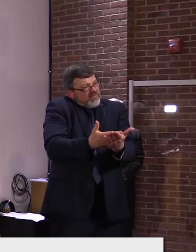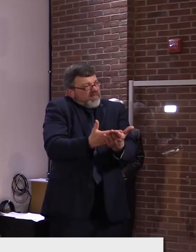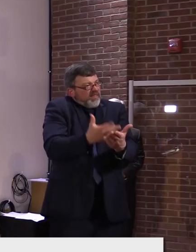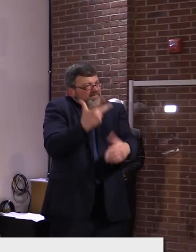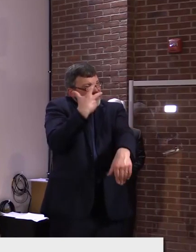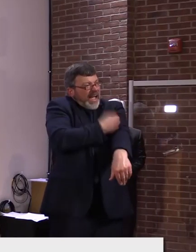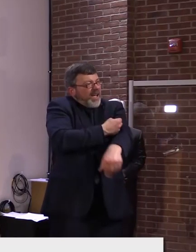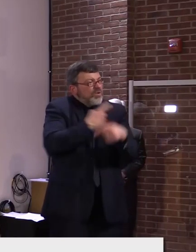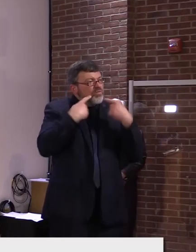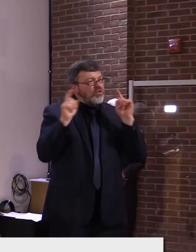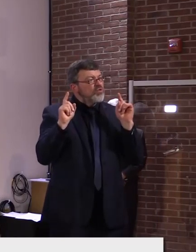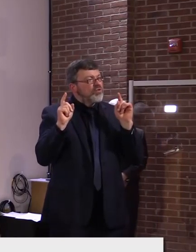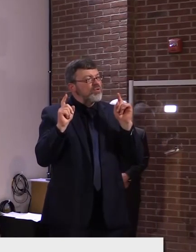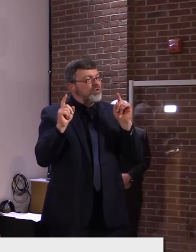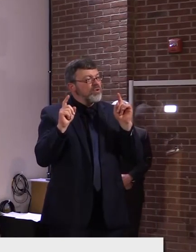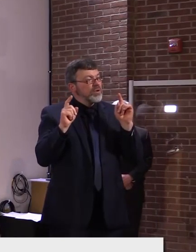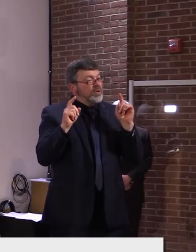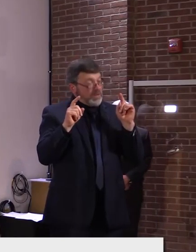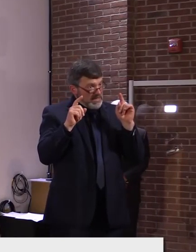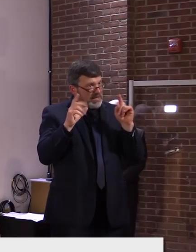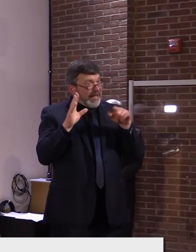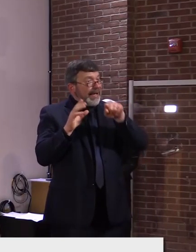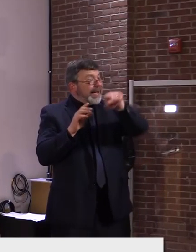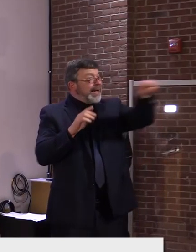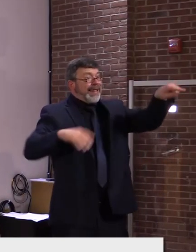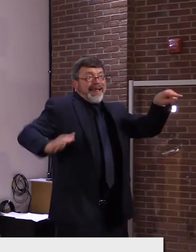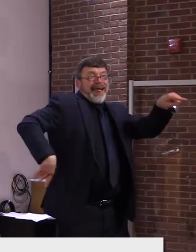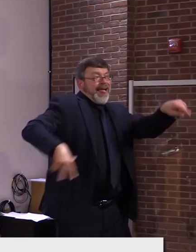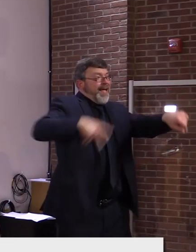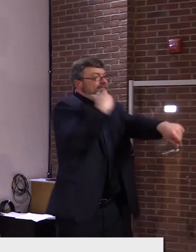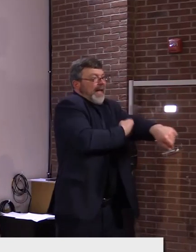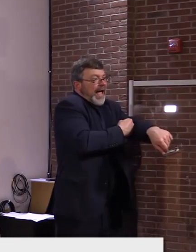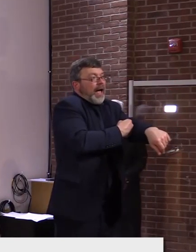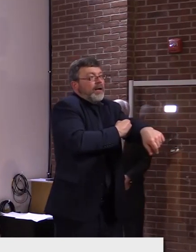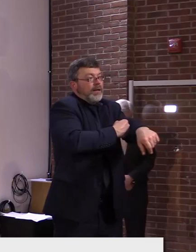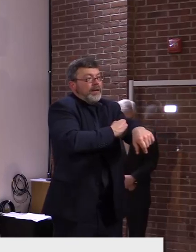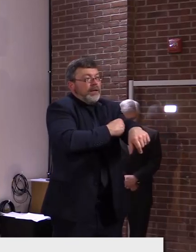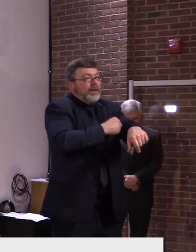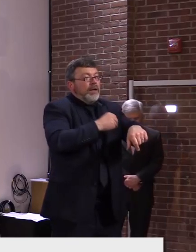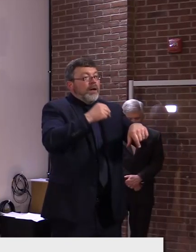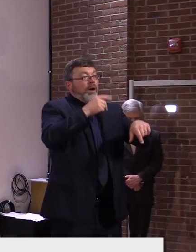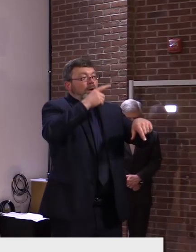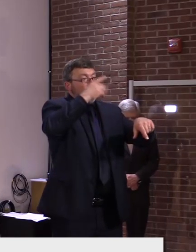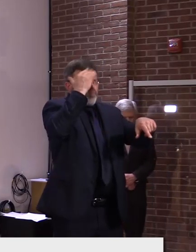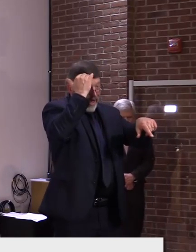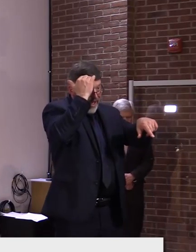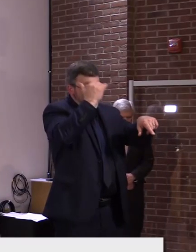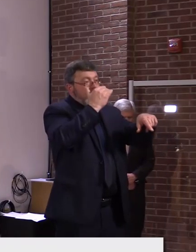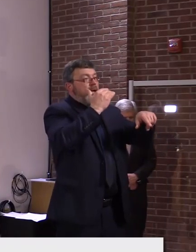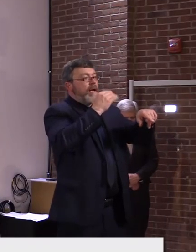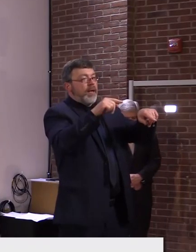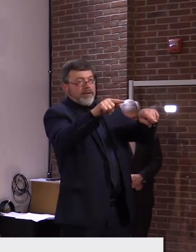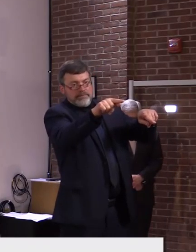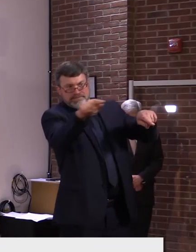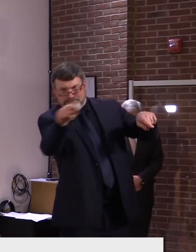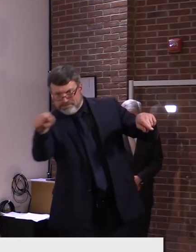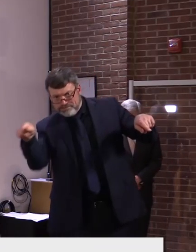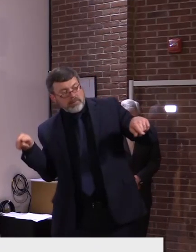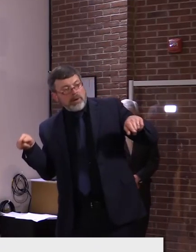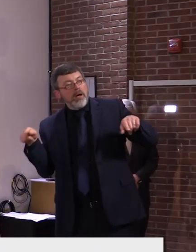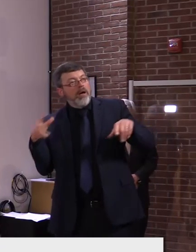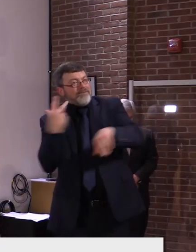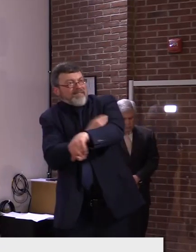residents suggests that robust vaccine coverage among residents and staff, together with the continued use of face